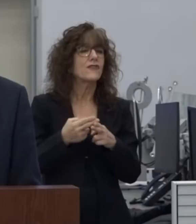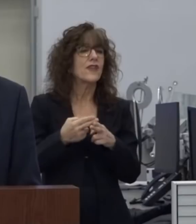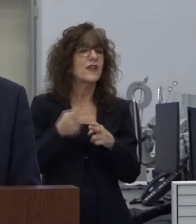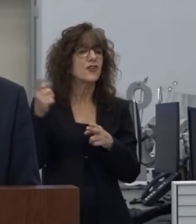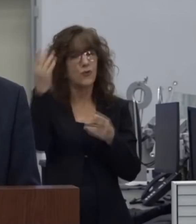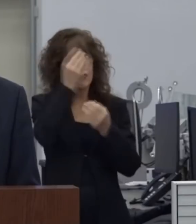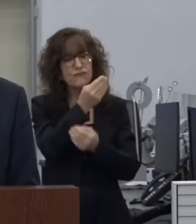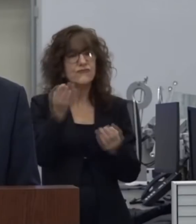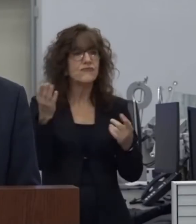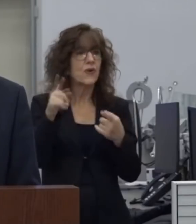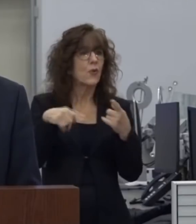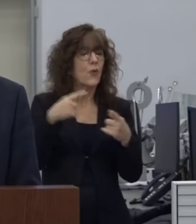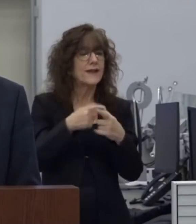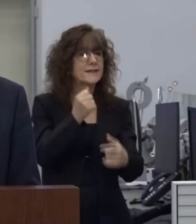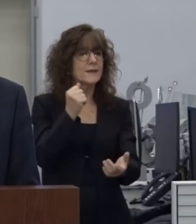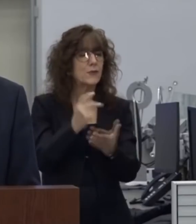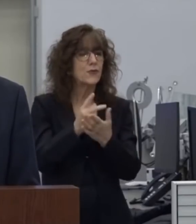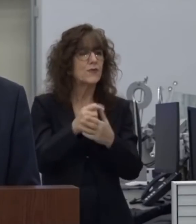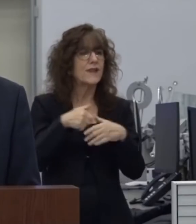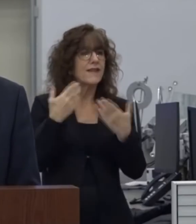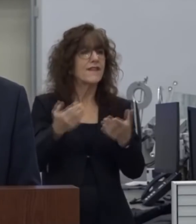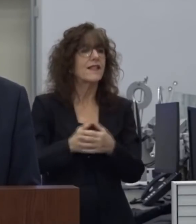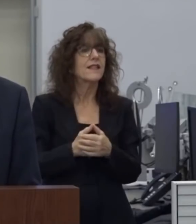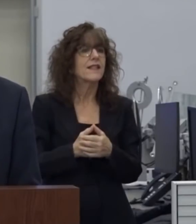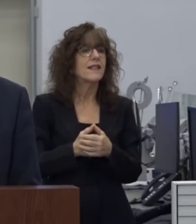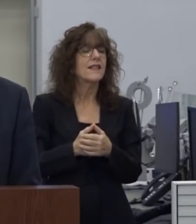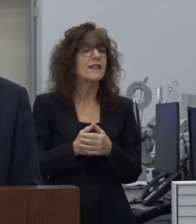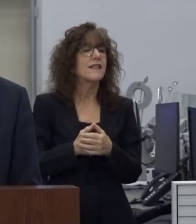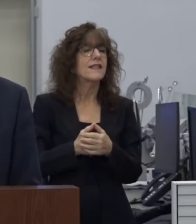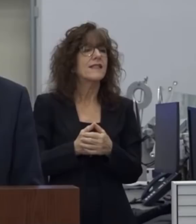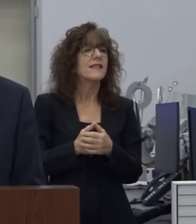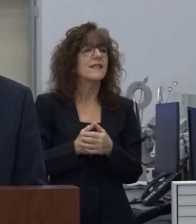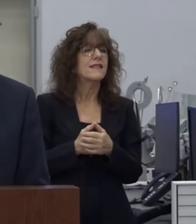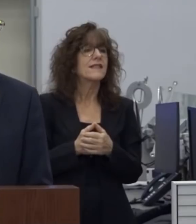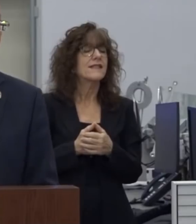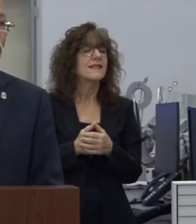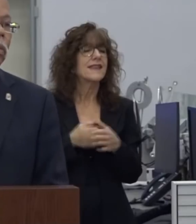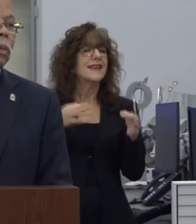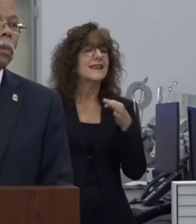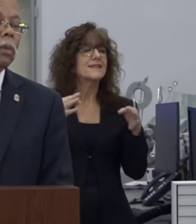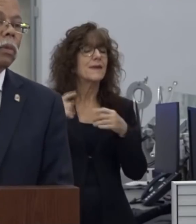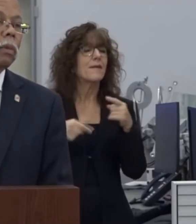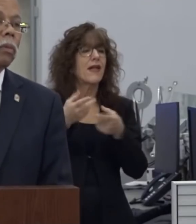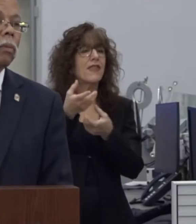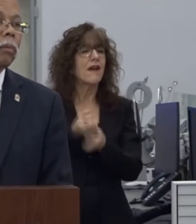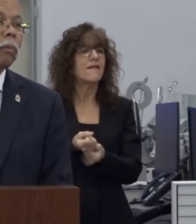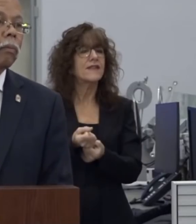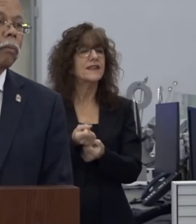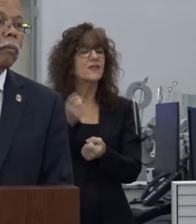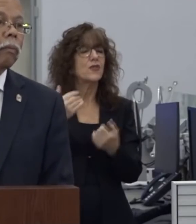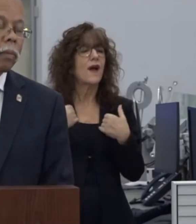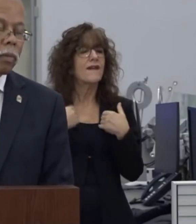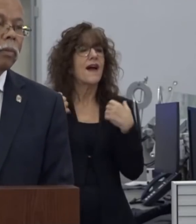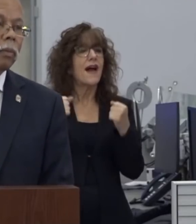it's approved and available. Right. Express a little bit more, sir, about the confidence level you have, especially being